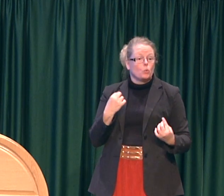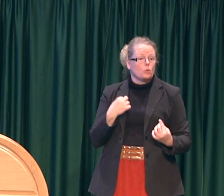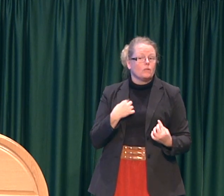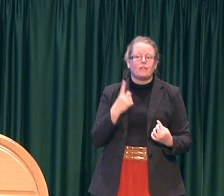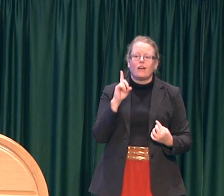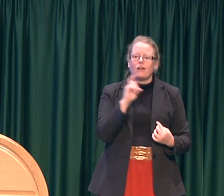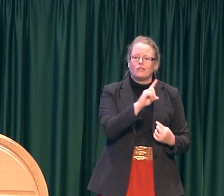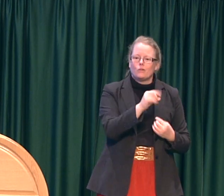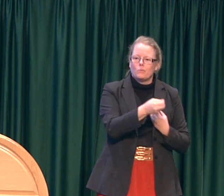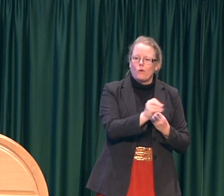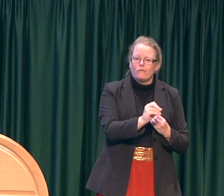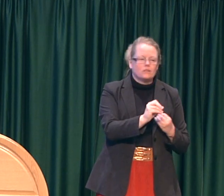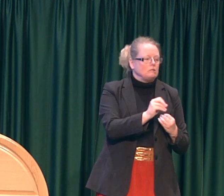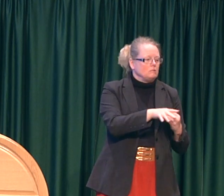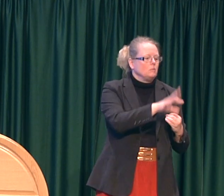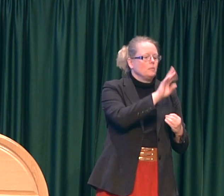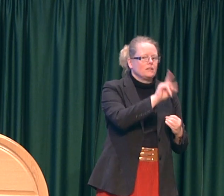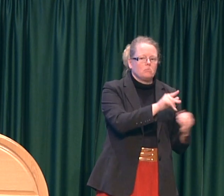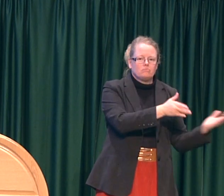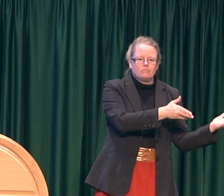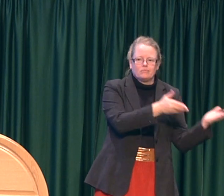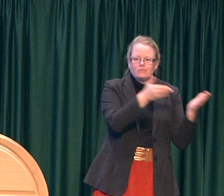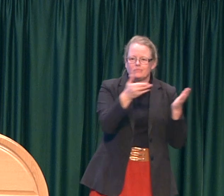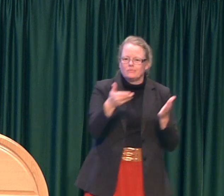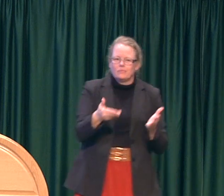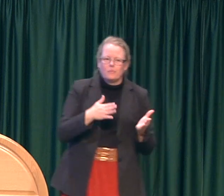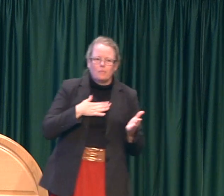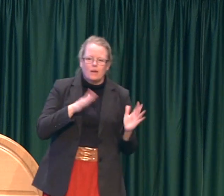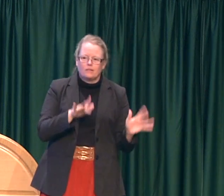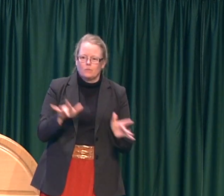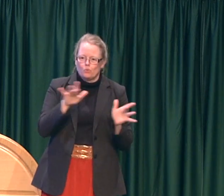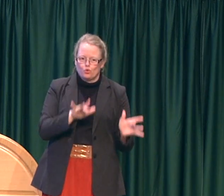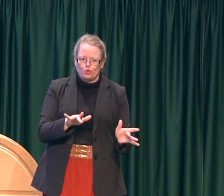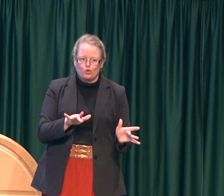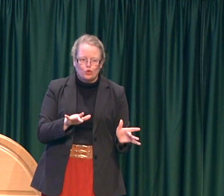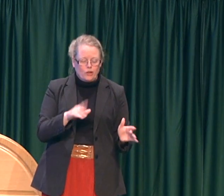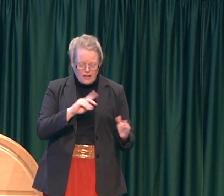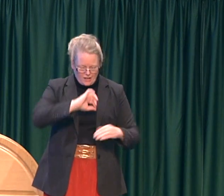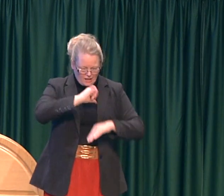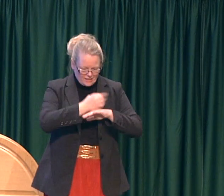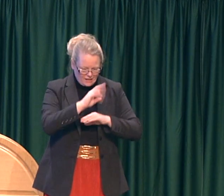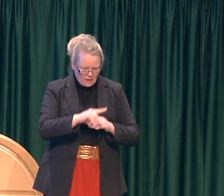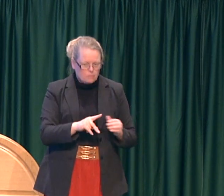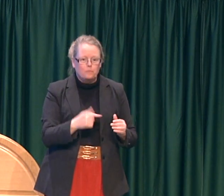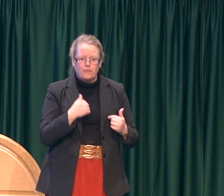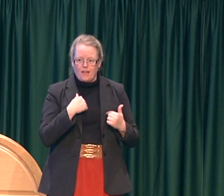She was ill and she was getting close to death, and so she was able to go into the office, pick up my computer, and I got